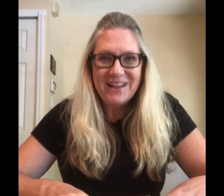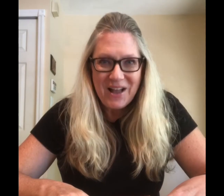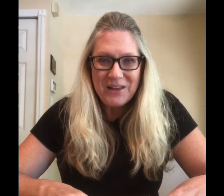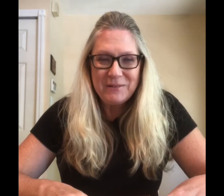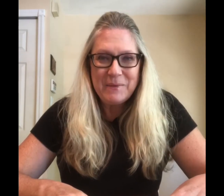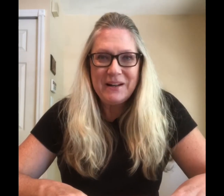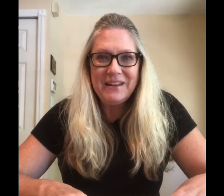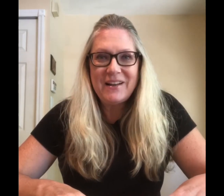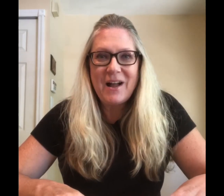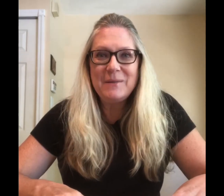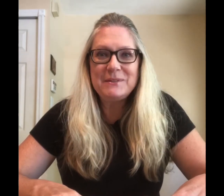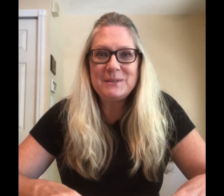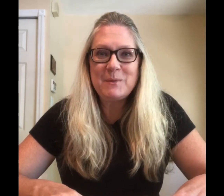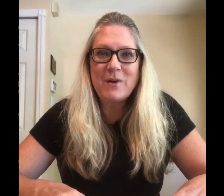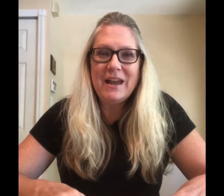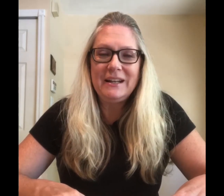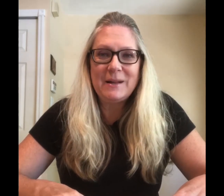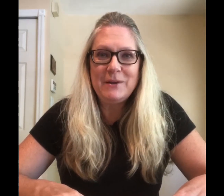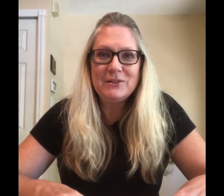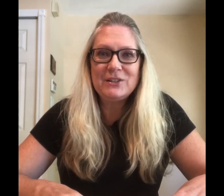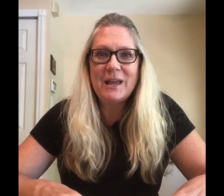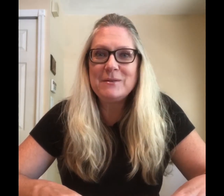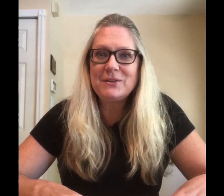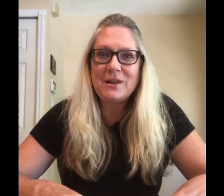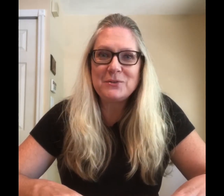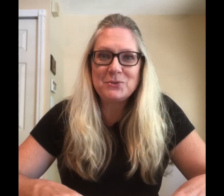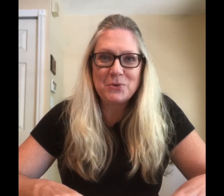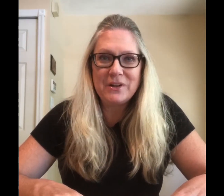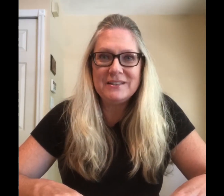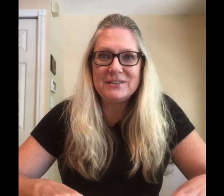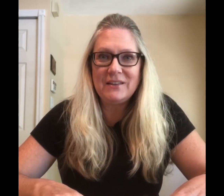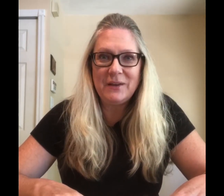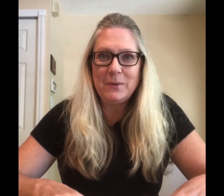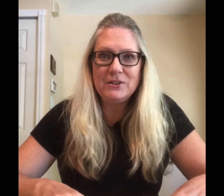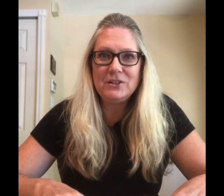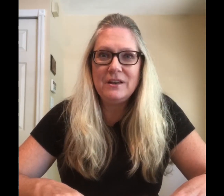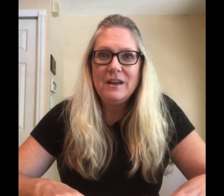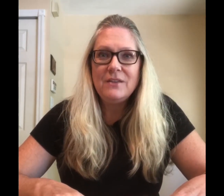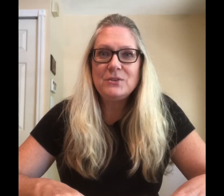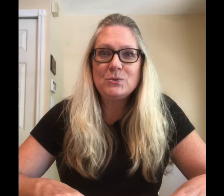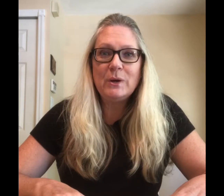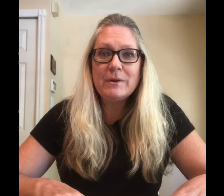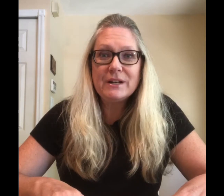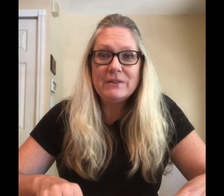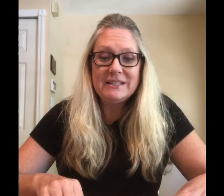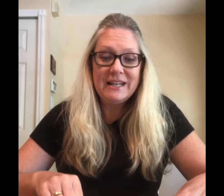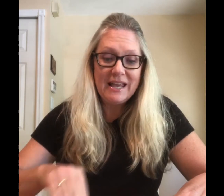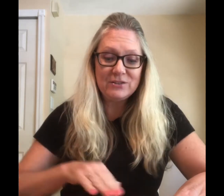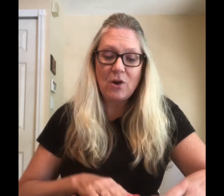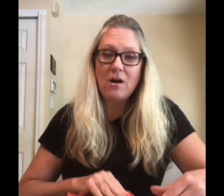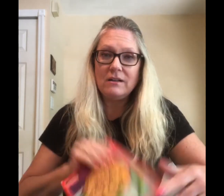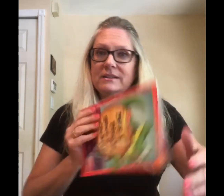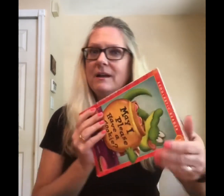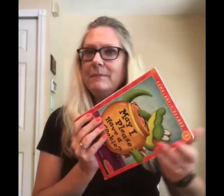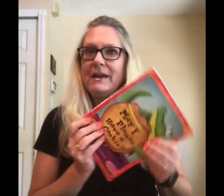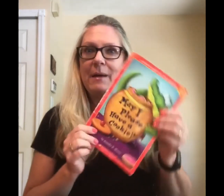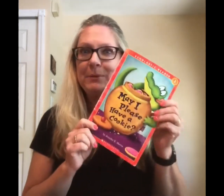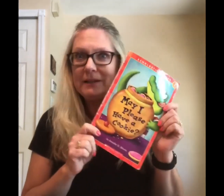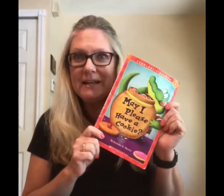Hi everybody, I'm Mrs. Moran and I'm here today with another story in sign language. The story we're going to read today is called, May I Please Have